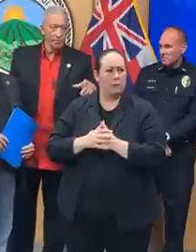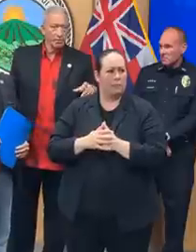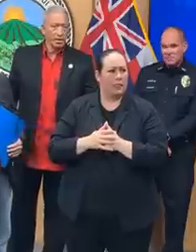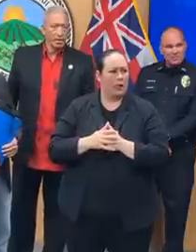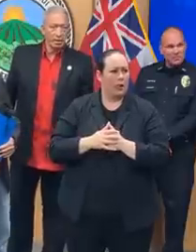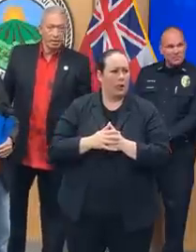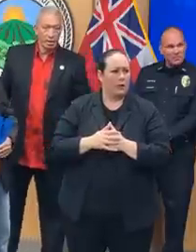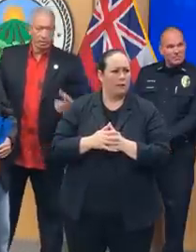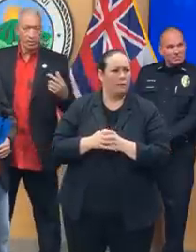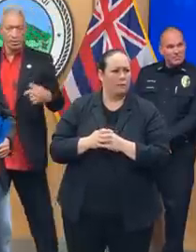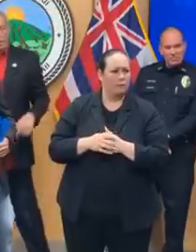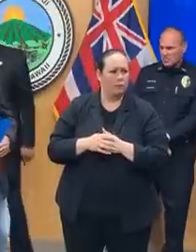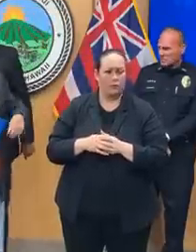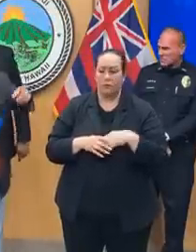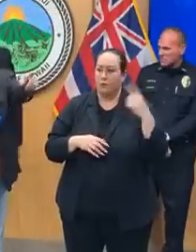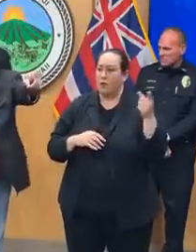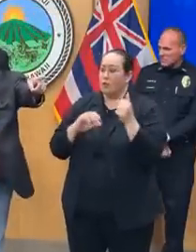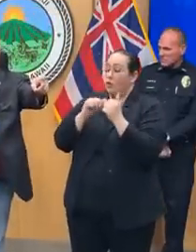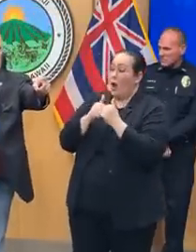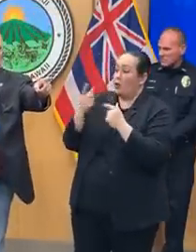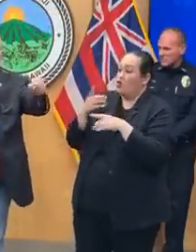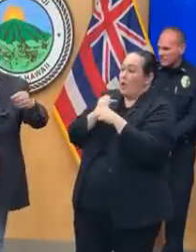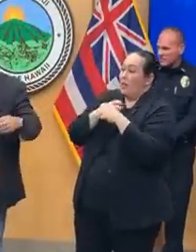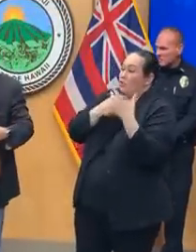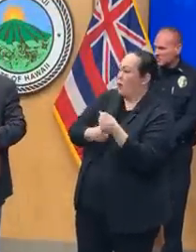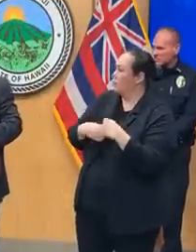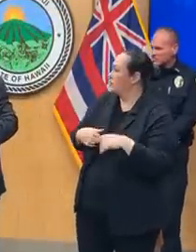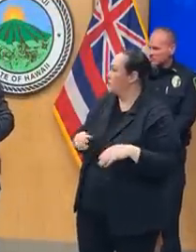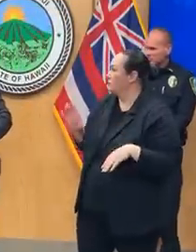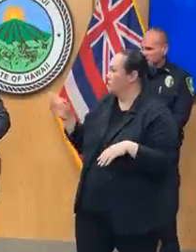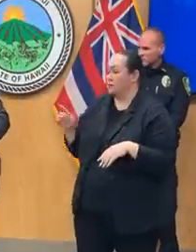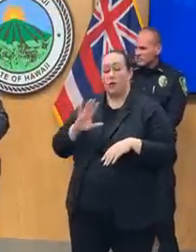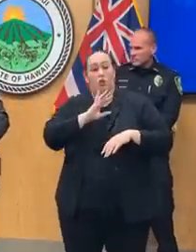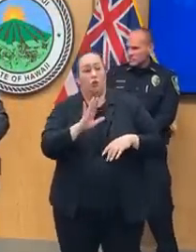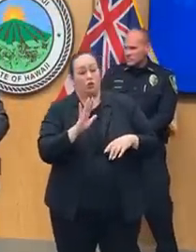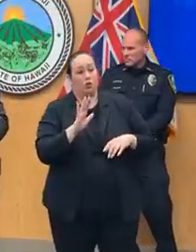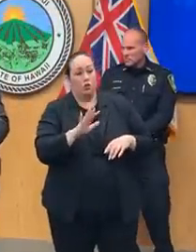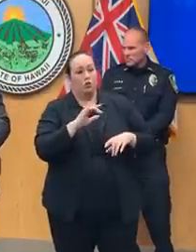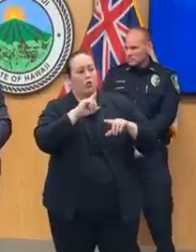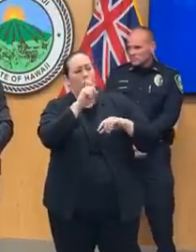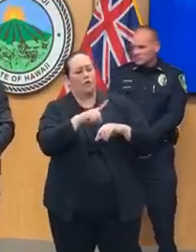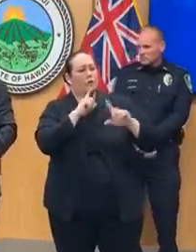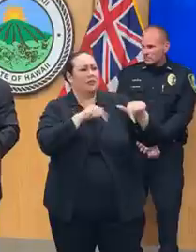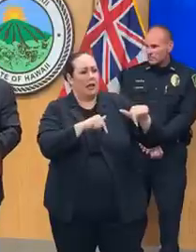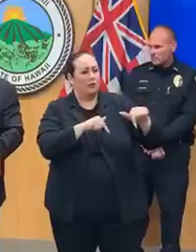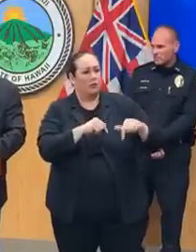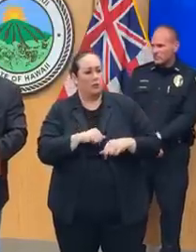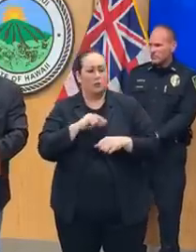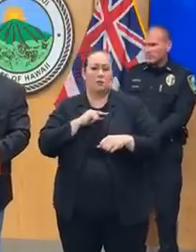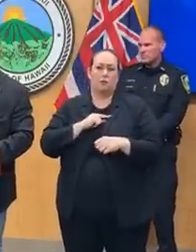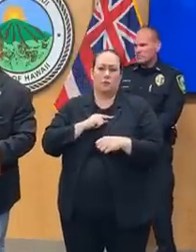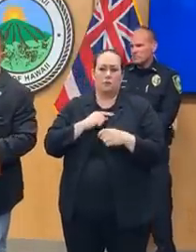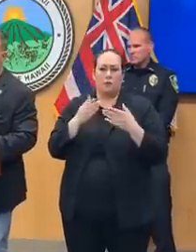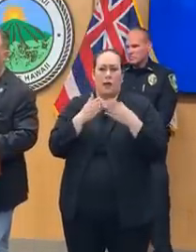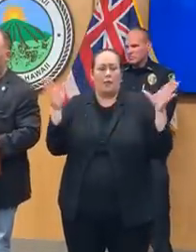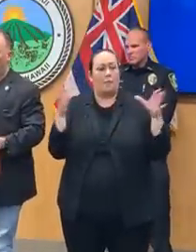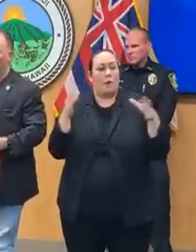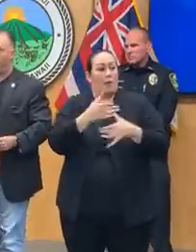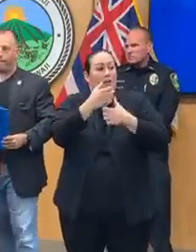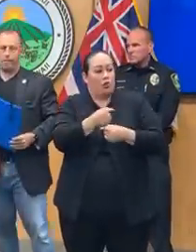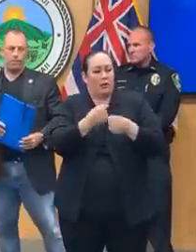Your question I'll was answered, I'll try it. and the public trust comes from us coming here every 48 hours to be with you.